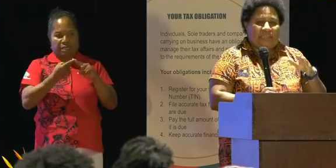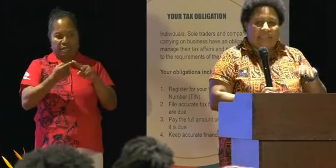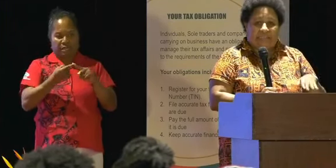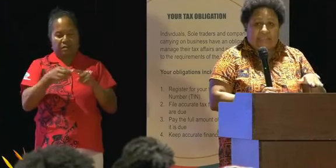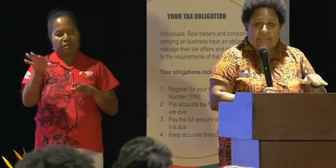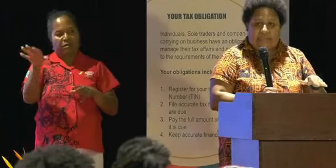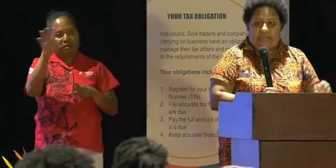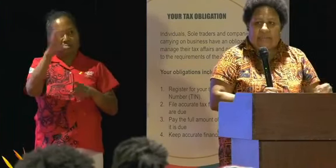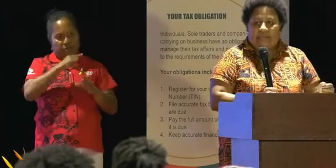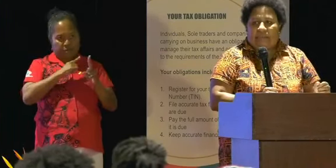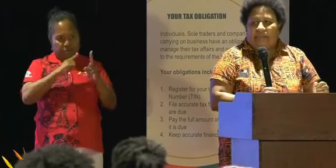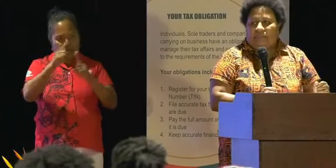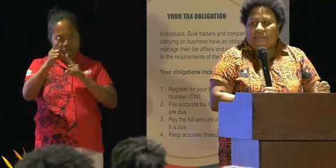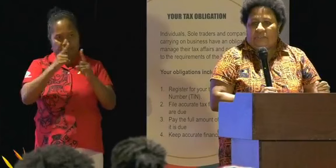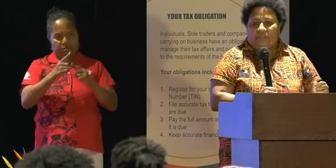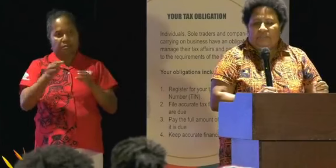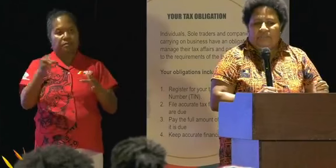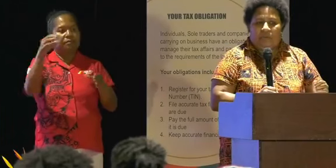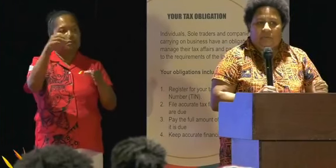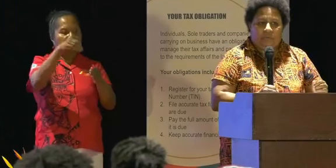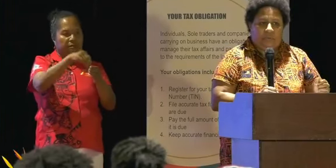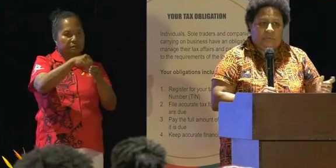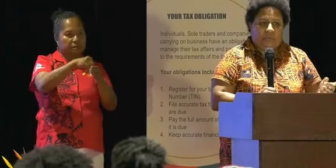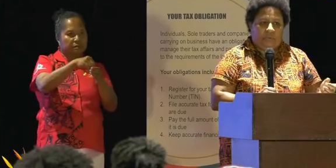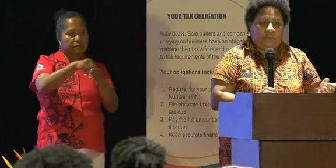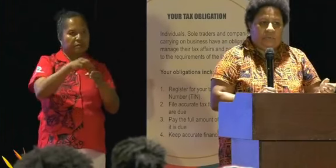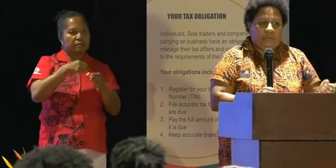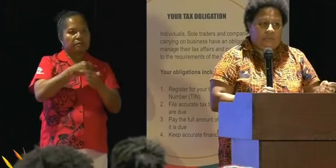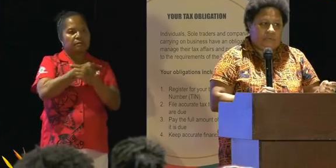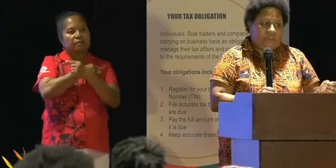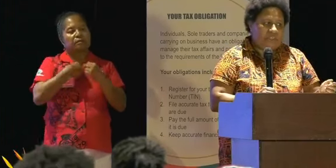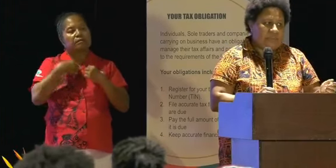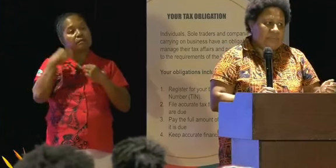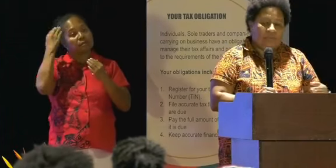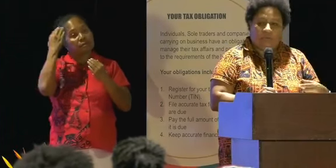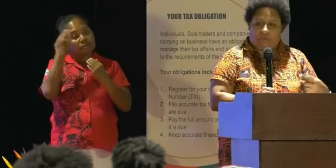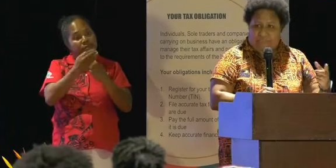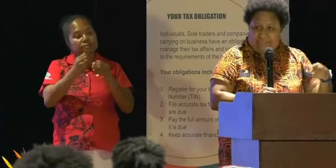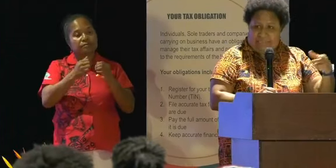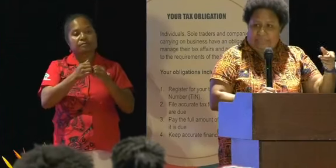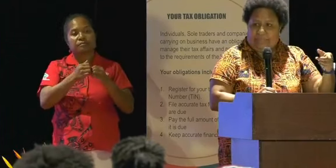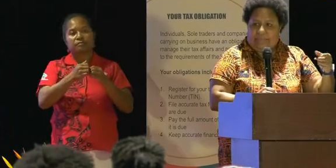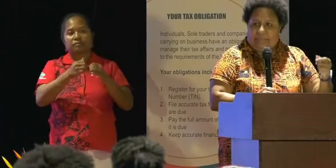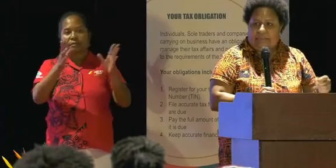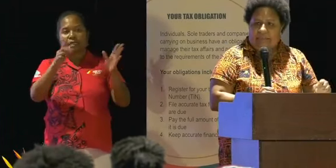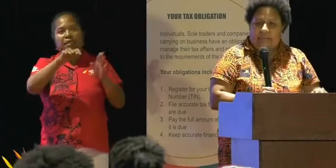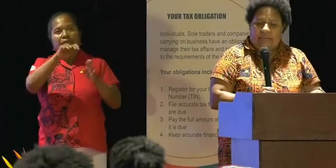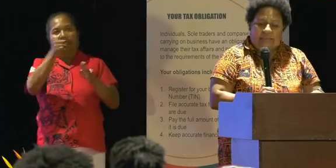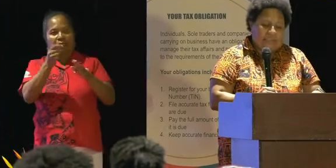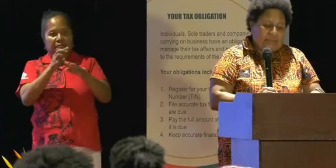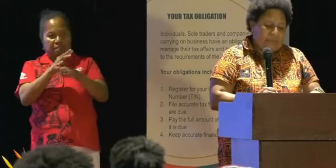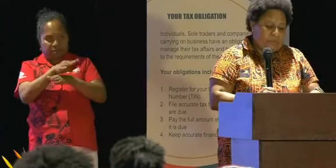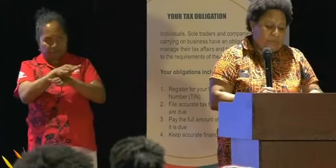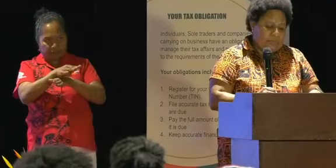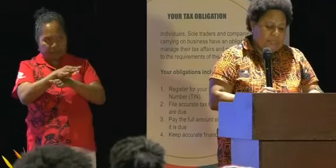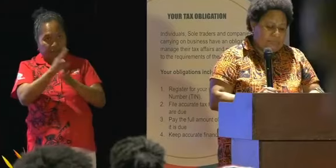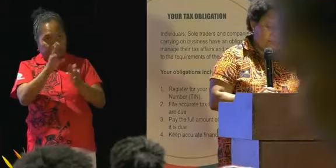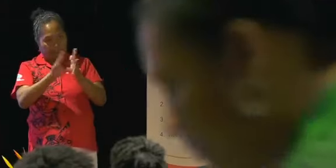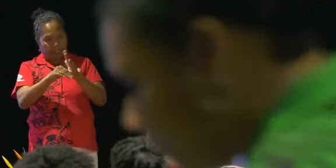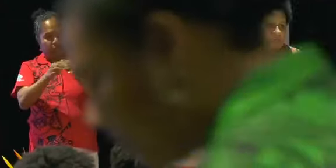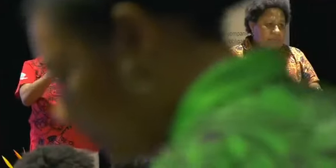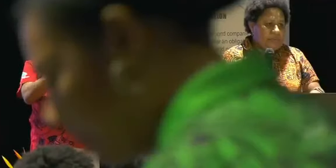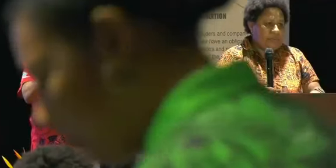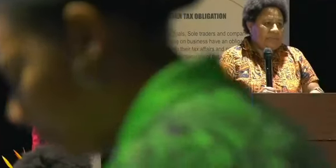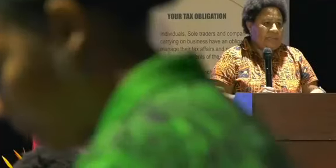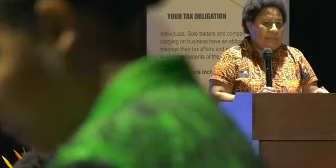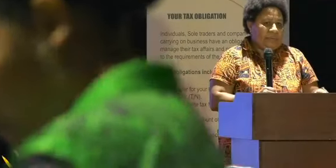will be in that kit, which Mipla hope lo launch him in next month. Time Mipla open him